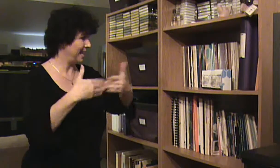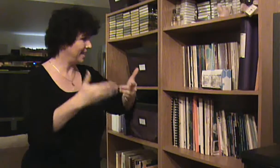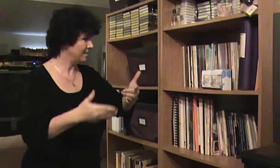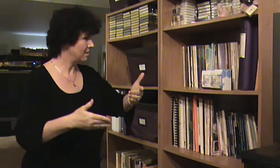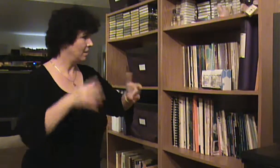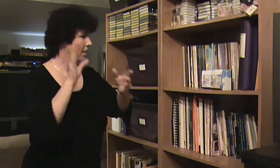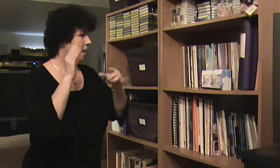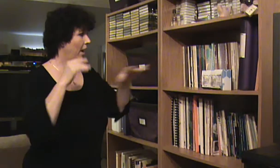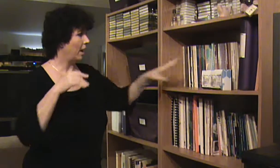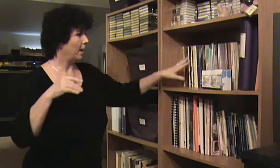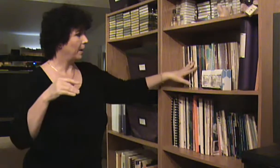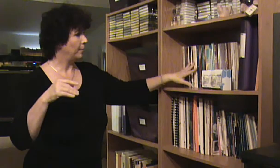proceedings. I